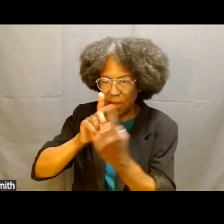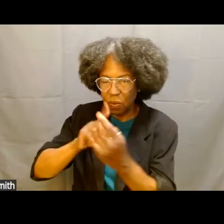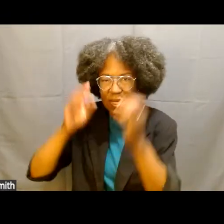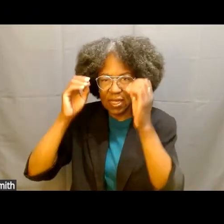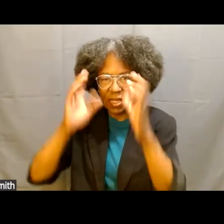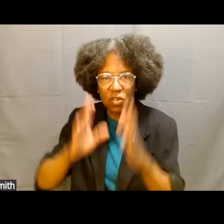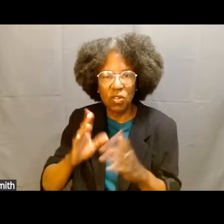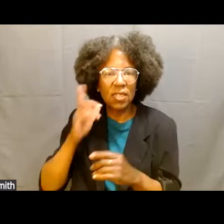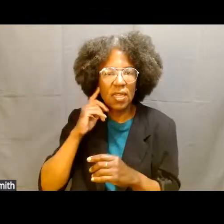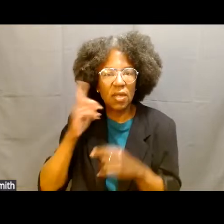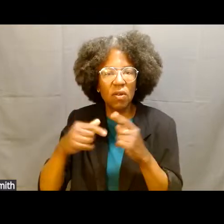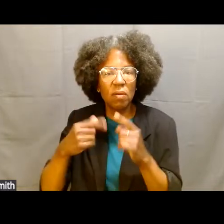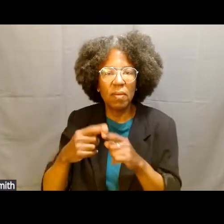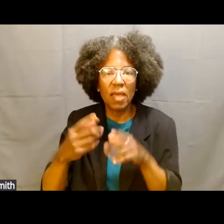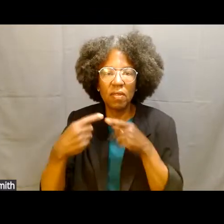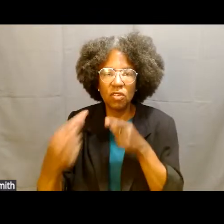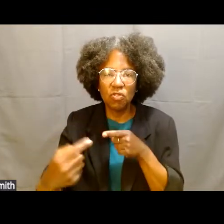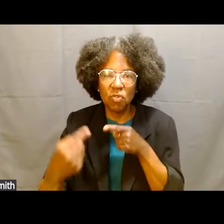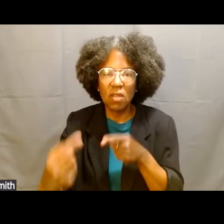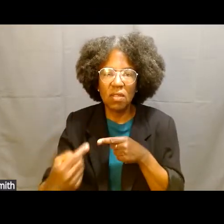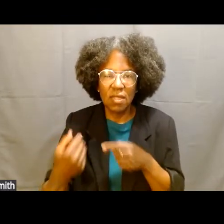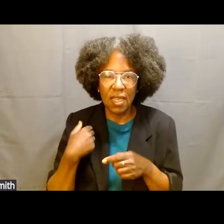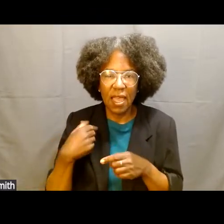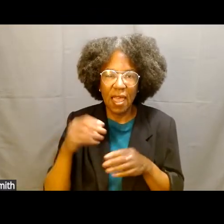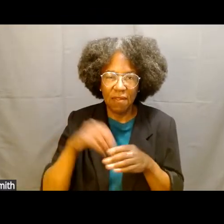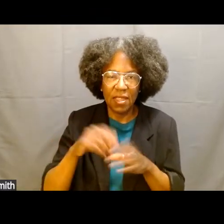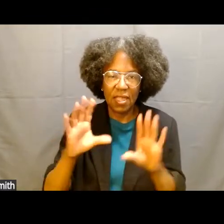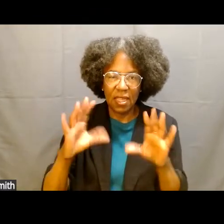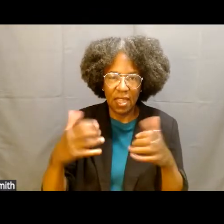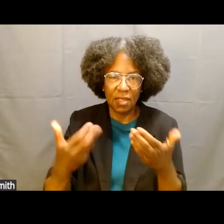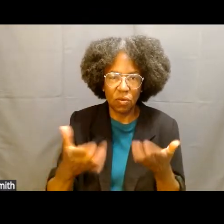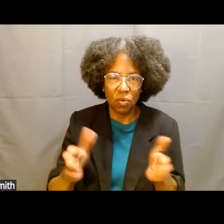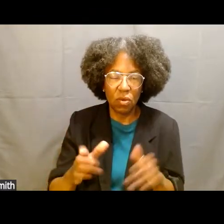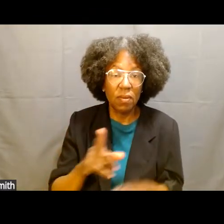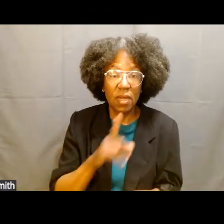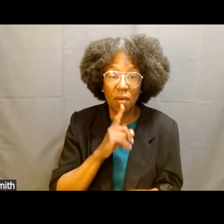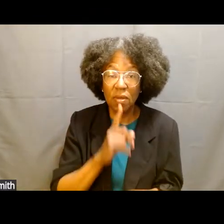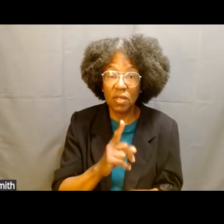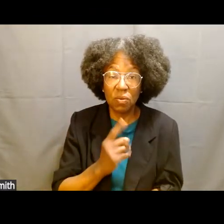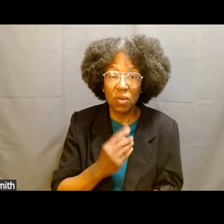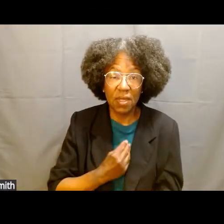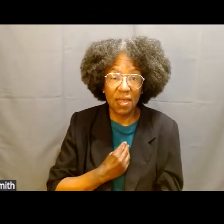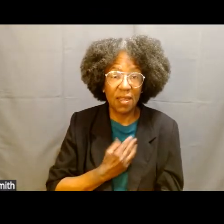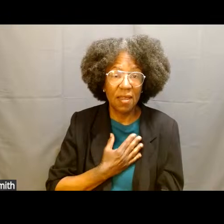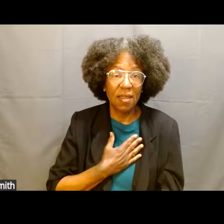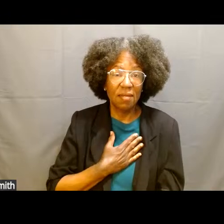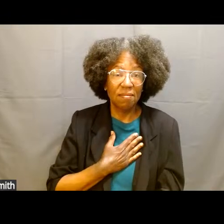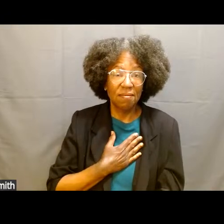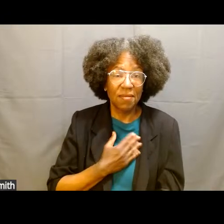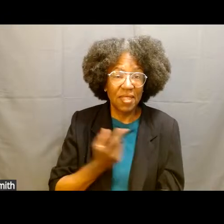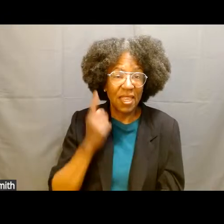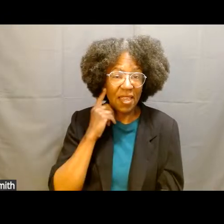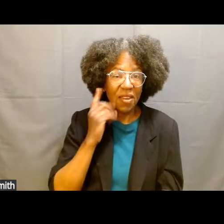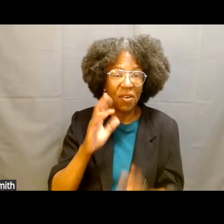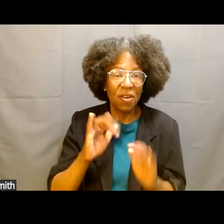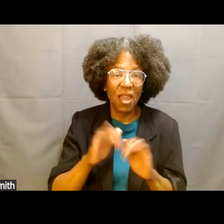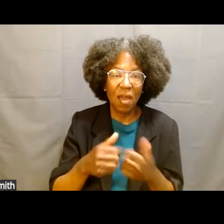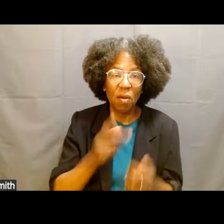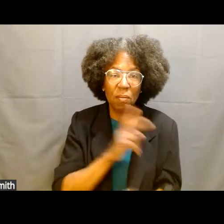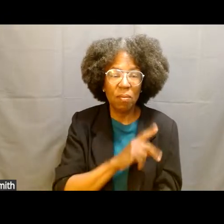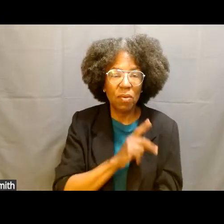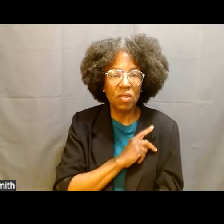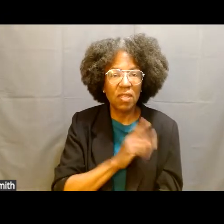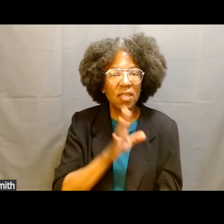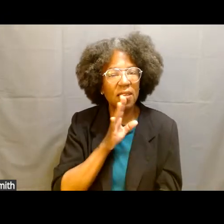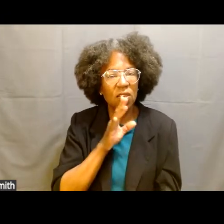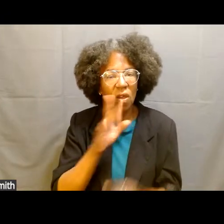in the classroom. And I was really moved to hear how personally they talk about and think